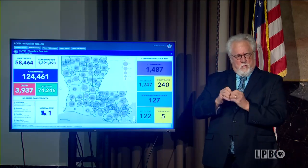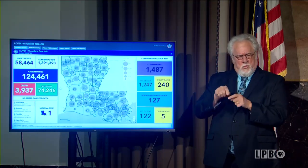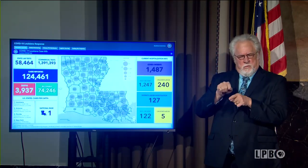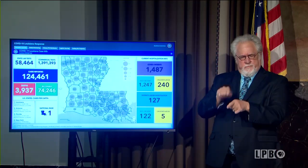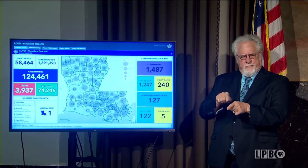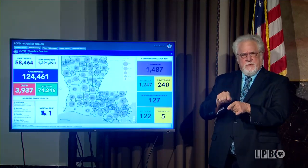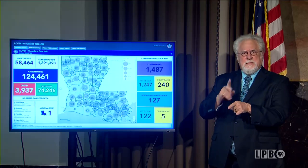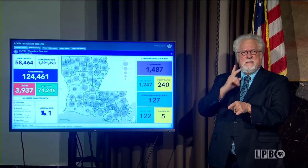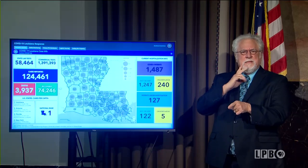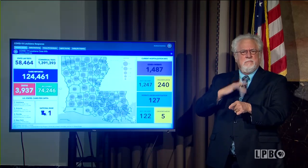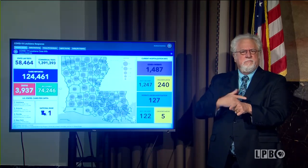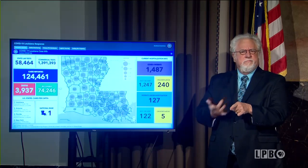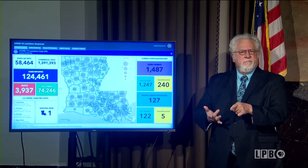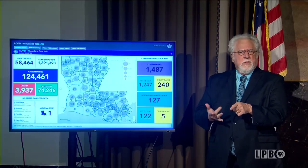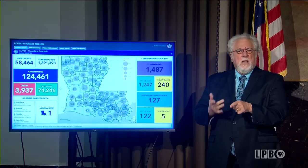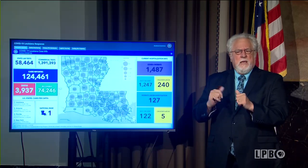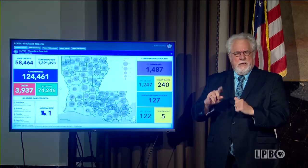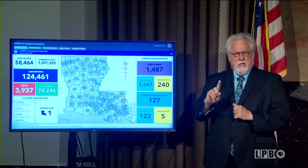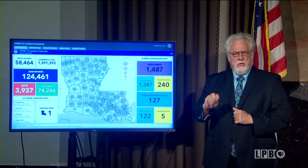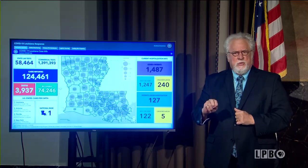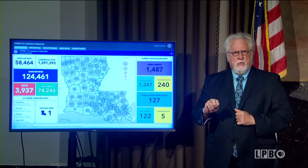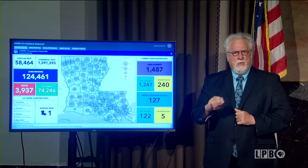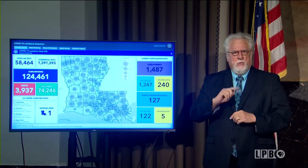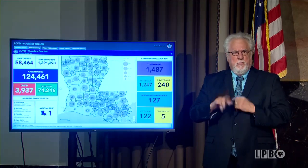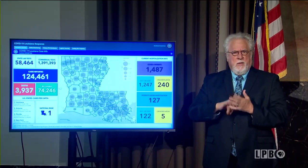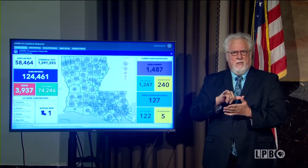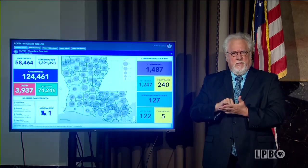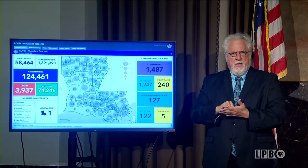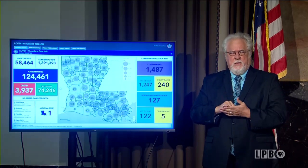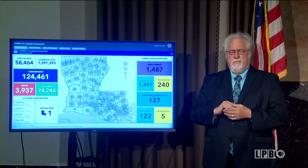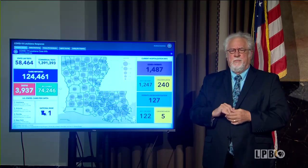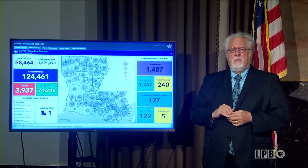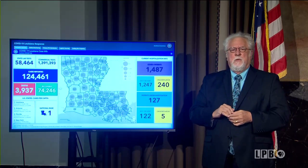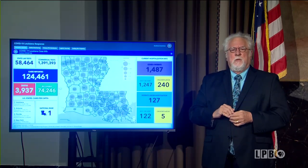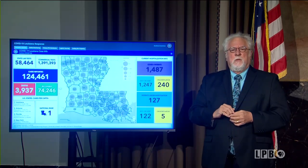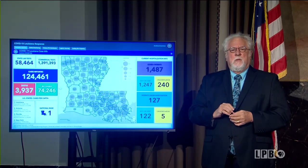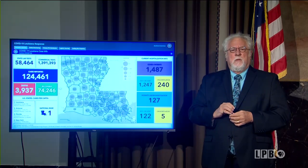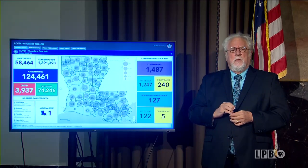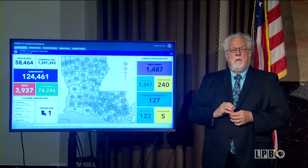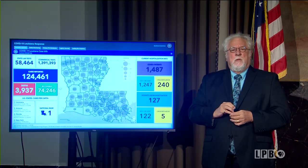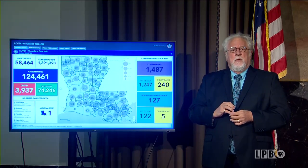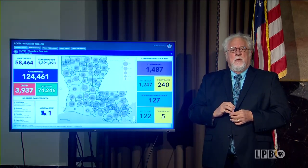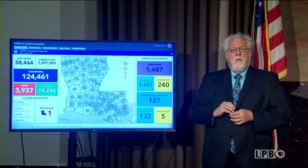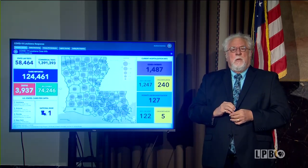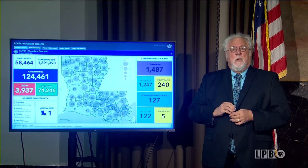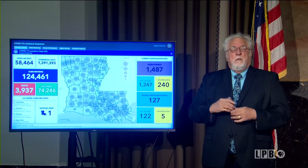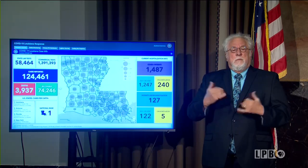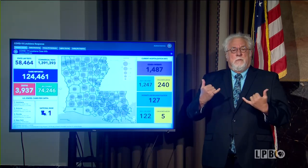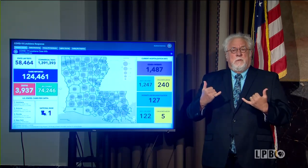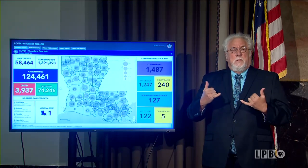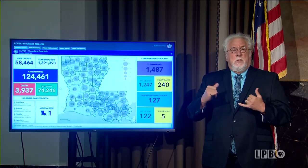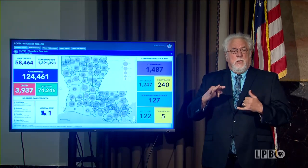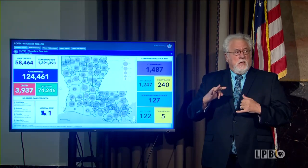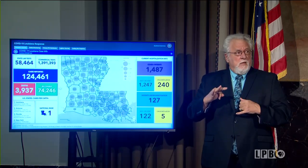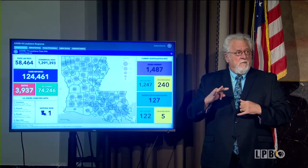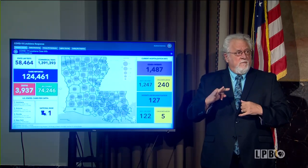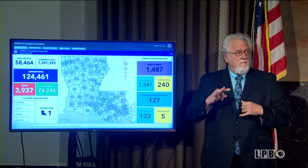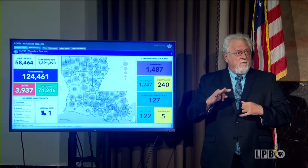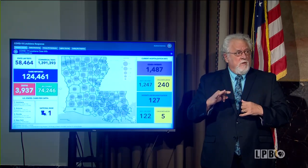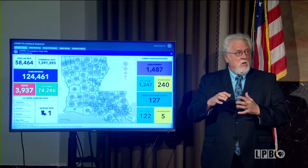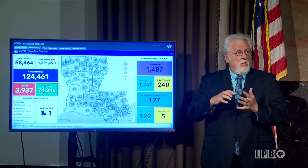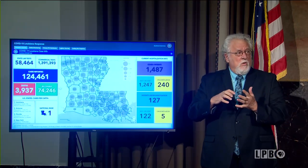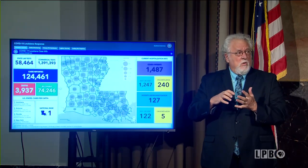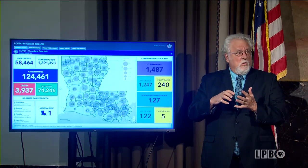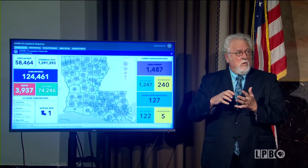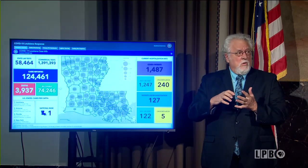into that and seeing what we can do about that particular situation, if anything. Now, if we do the rough back